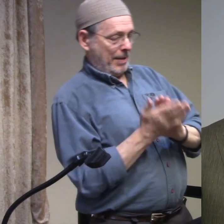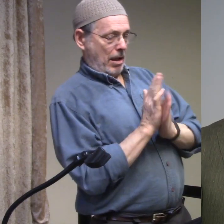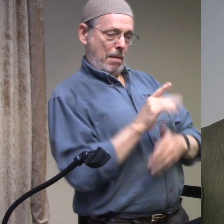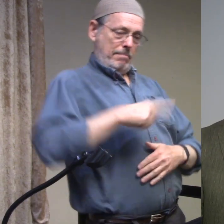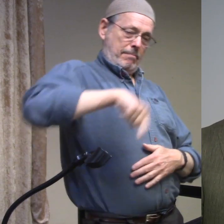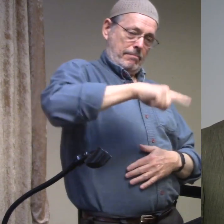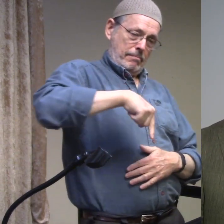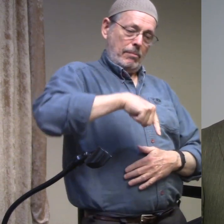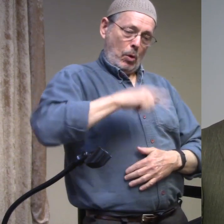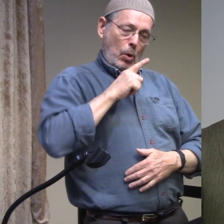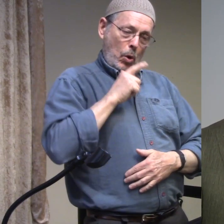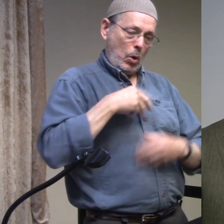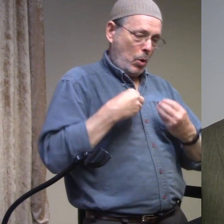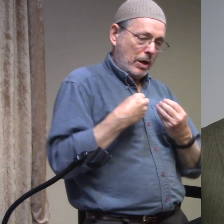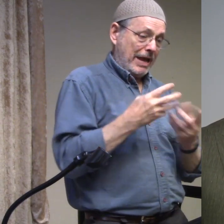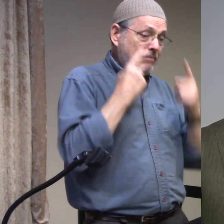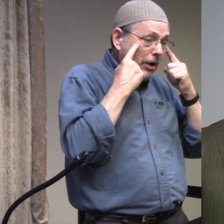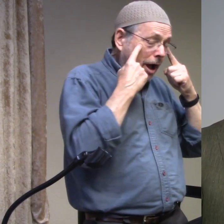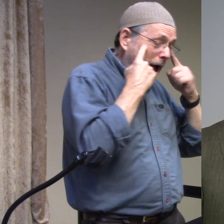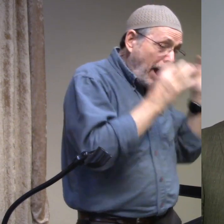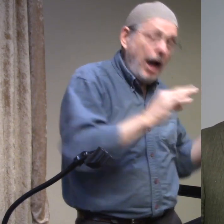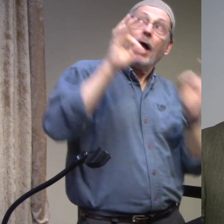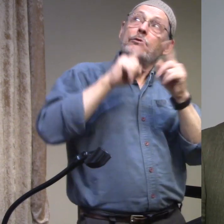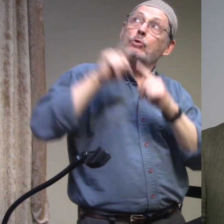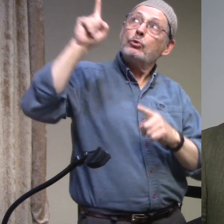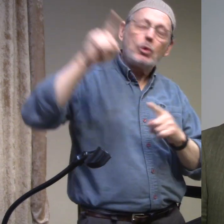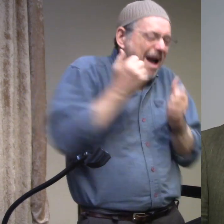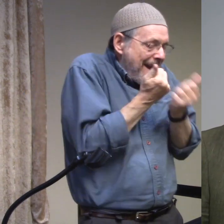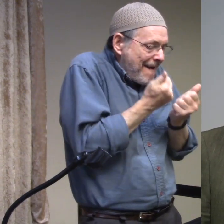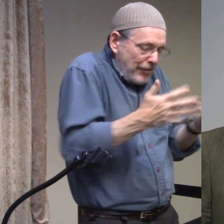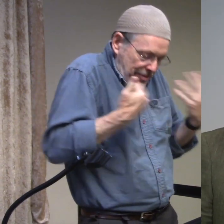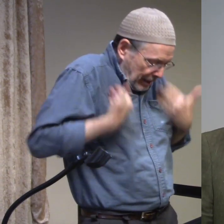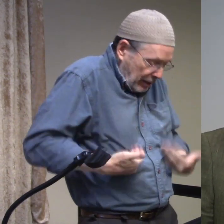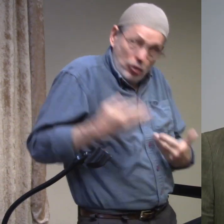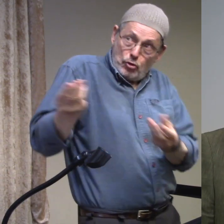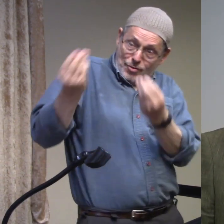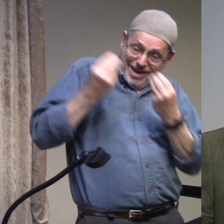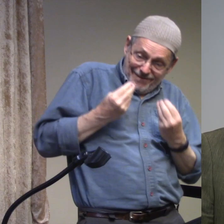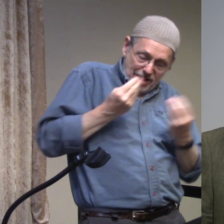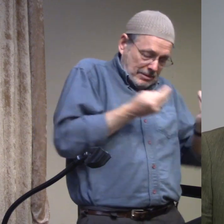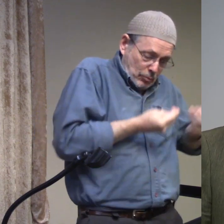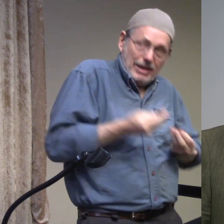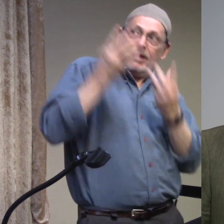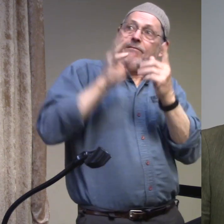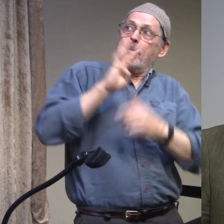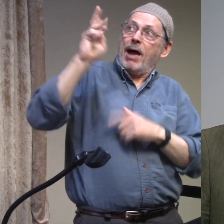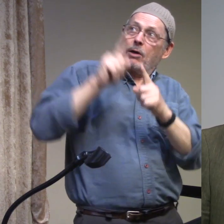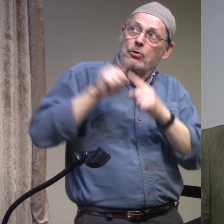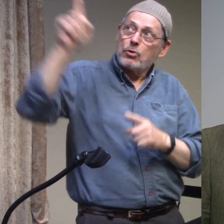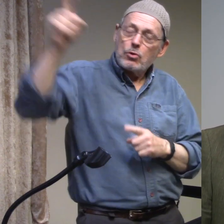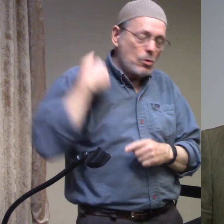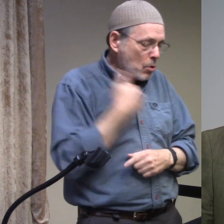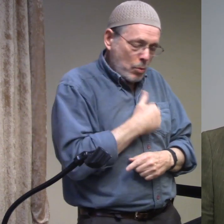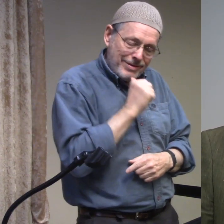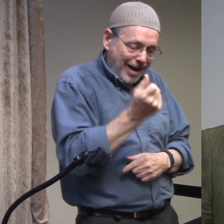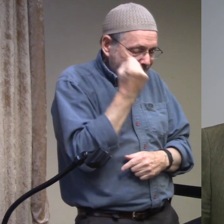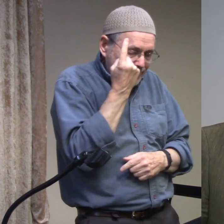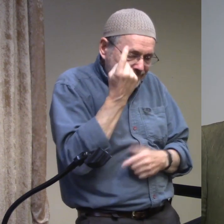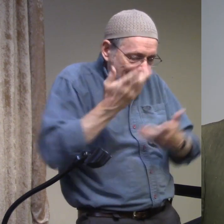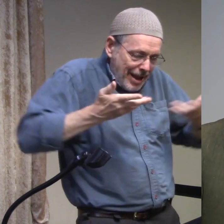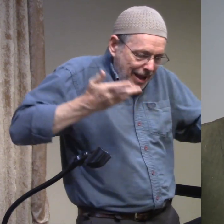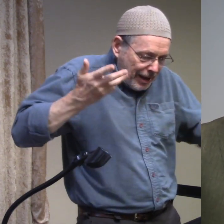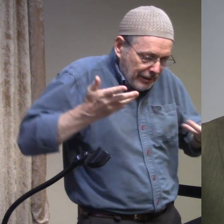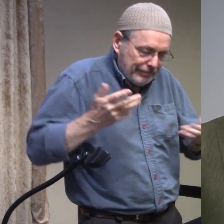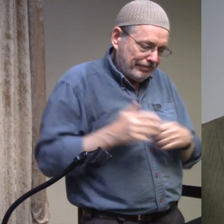Allah, that give their eyes to you. Ya Allah, that give everything that you gave them to you, Ya Allah. Ya Allah, we don't understand